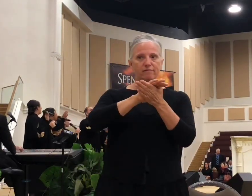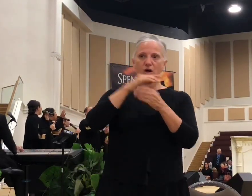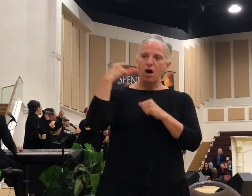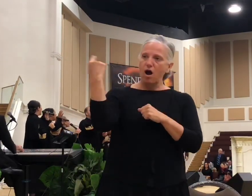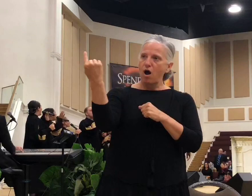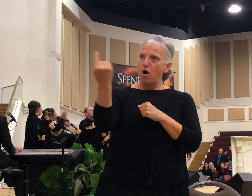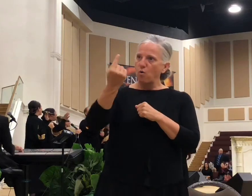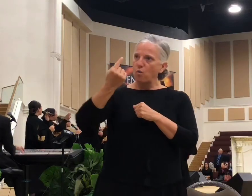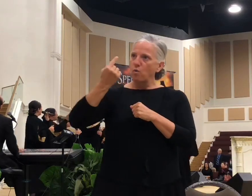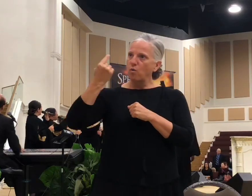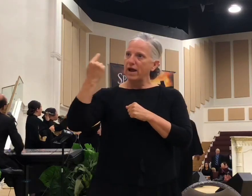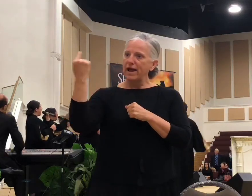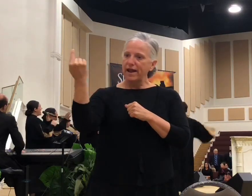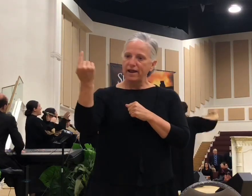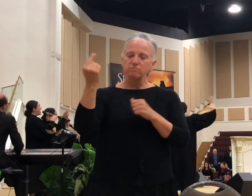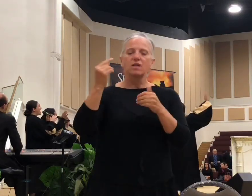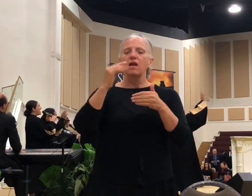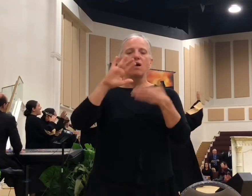ways.